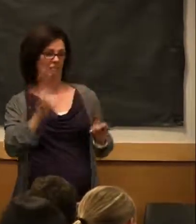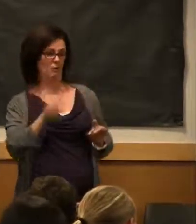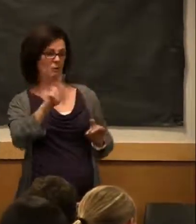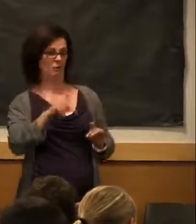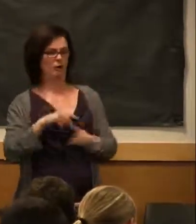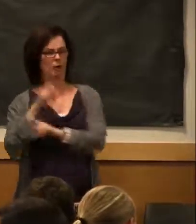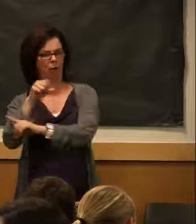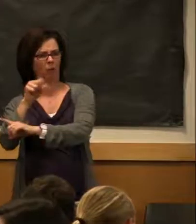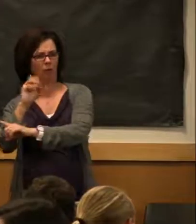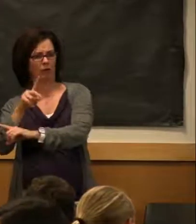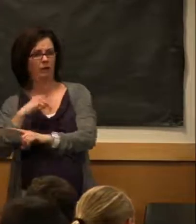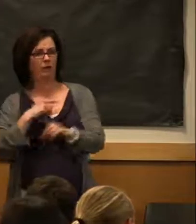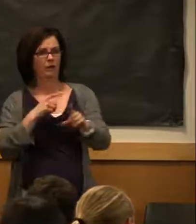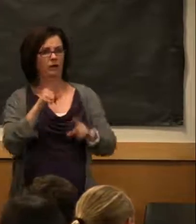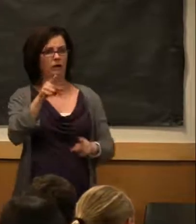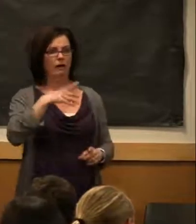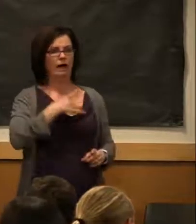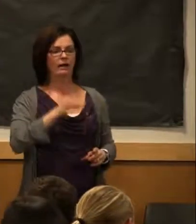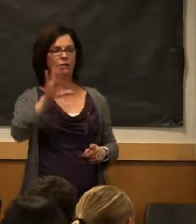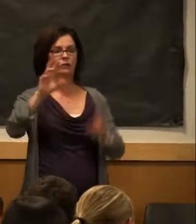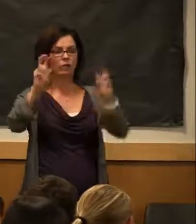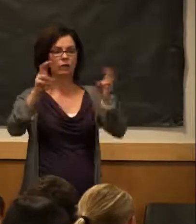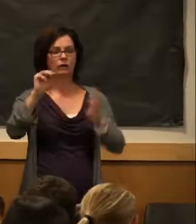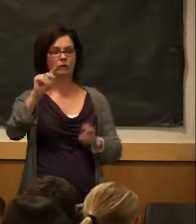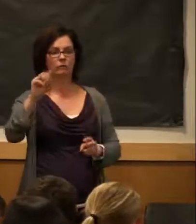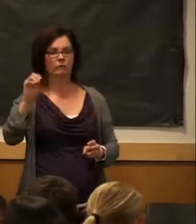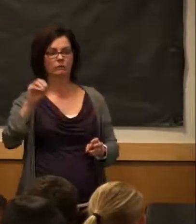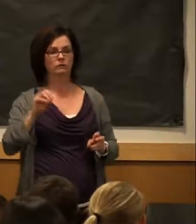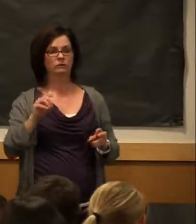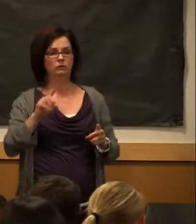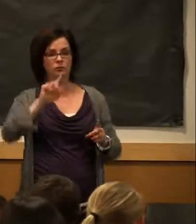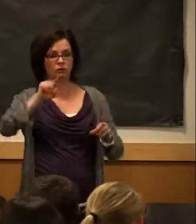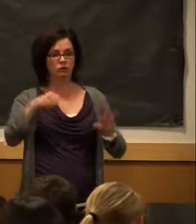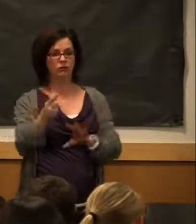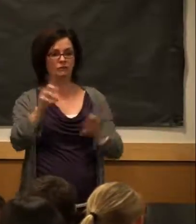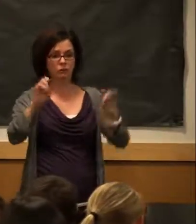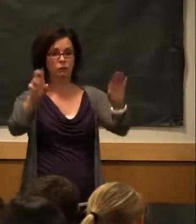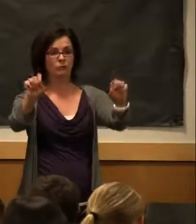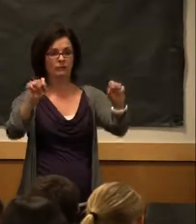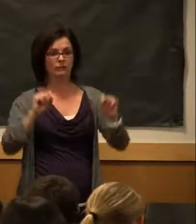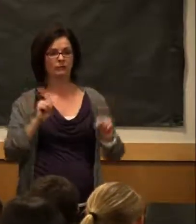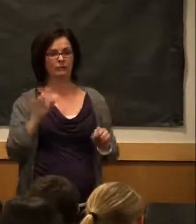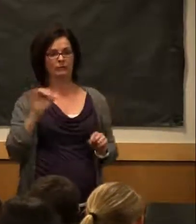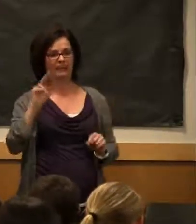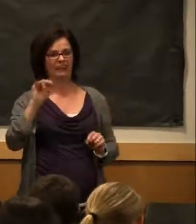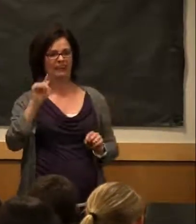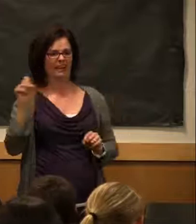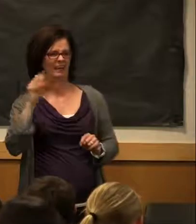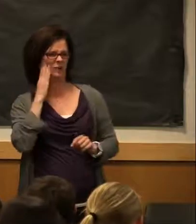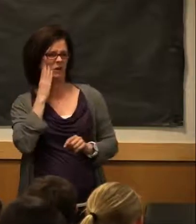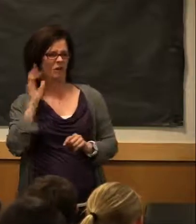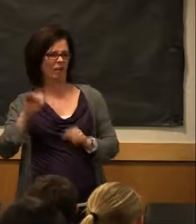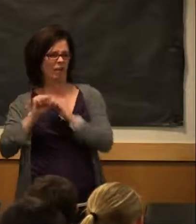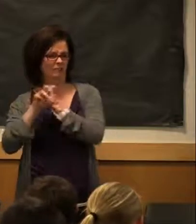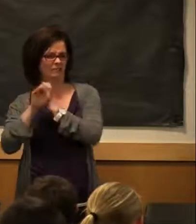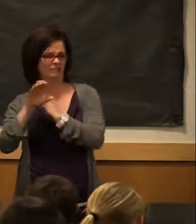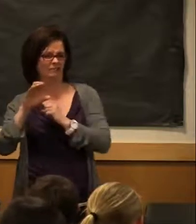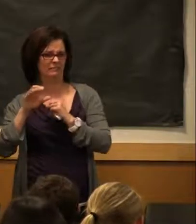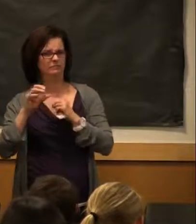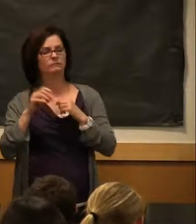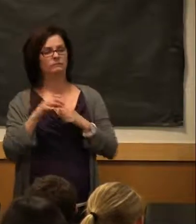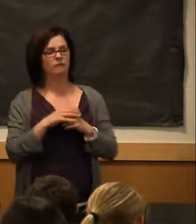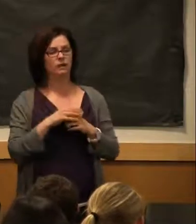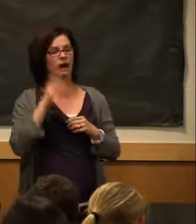Yeah. Well, I like your motto, just do it. It's like Nike, and also, I think this